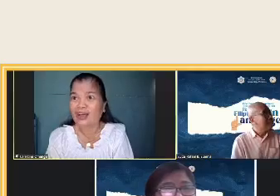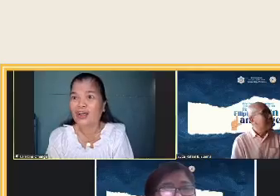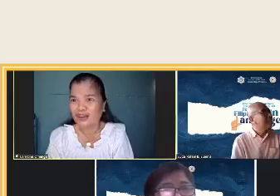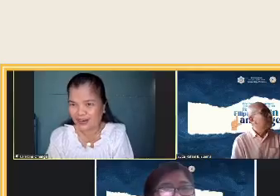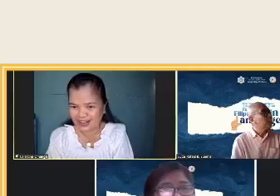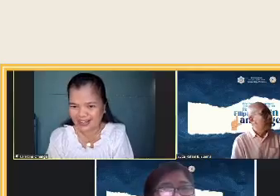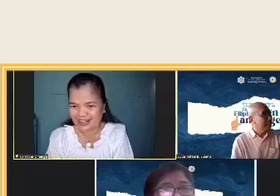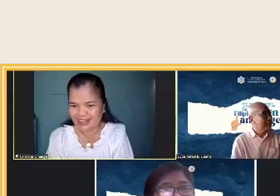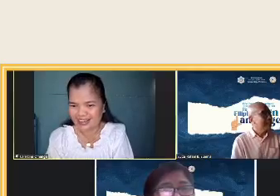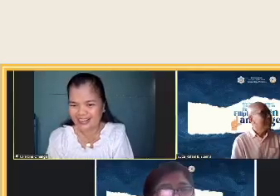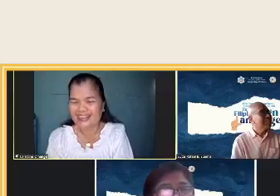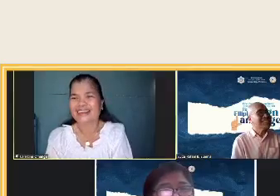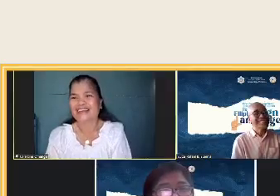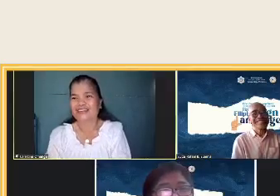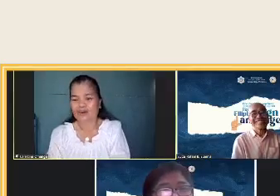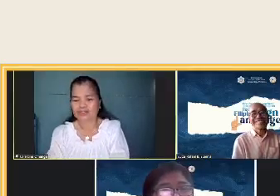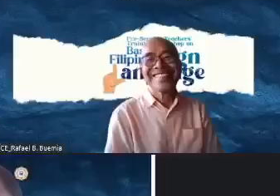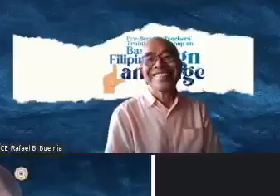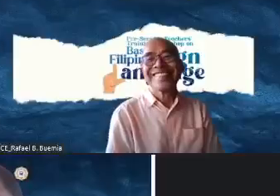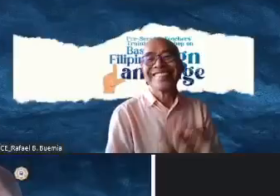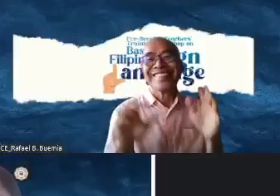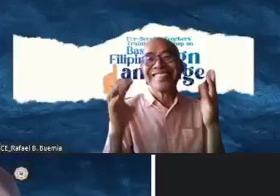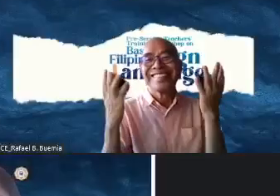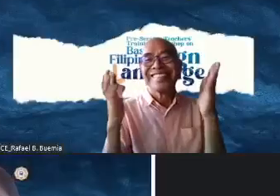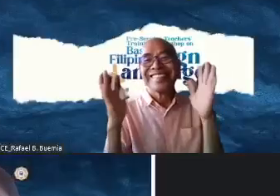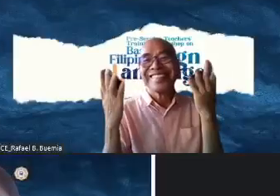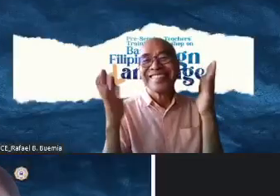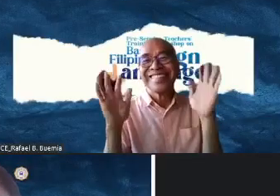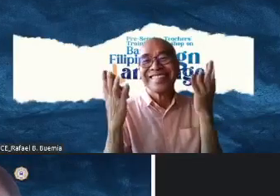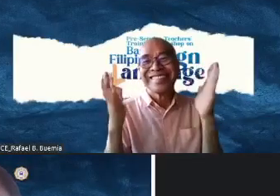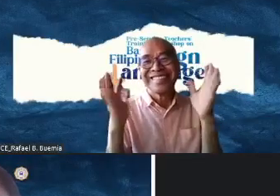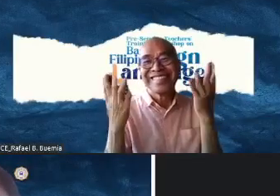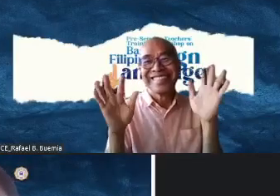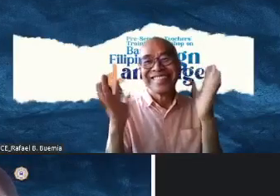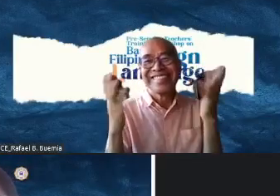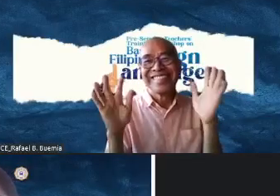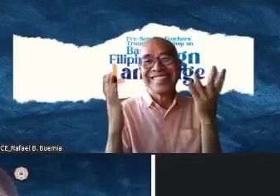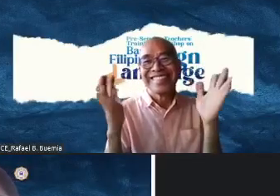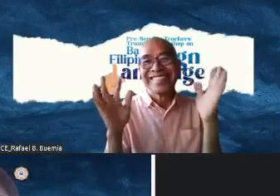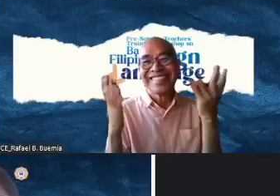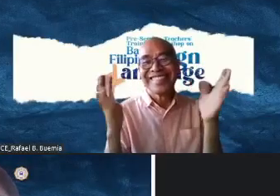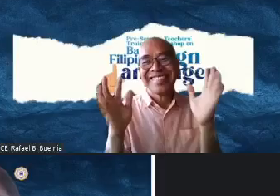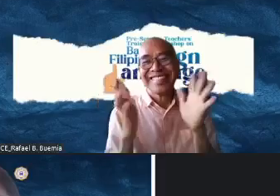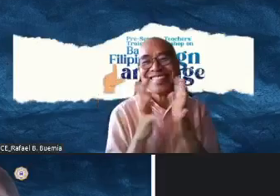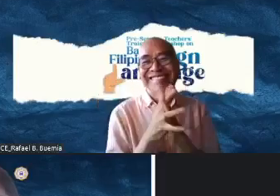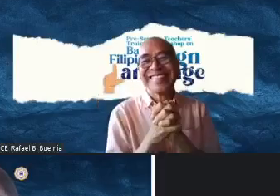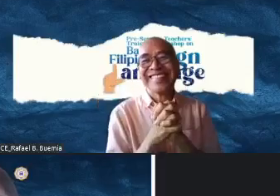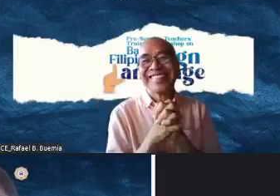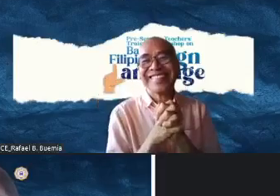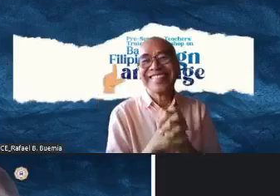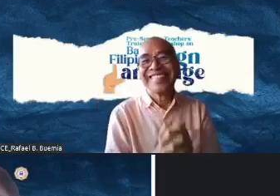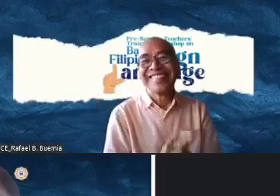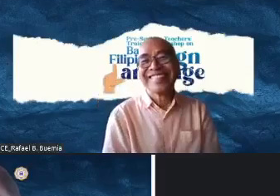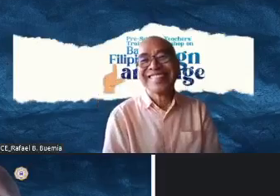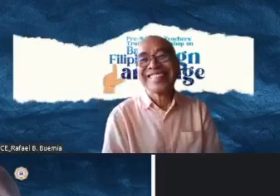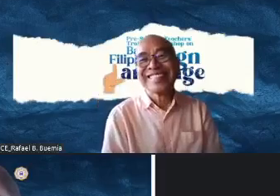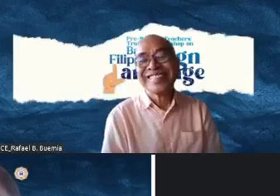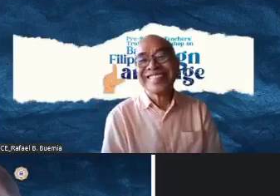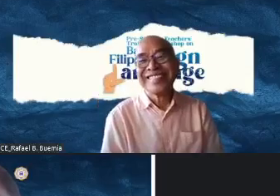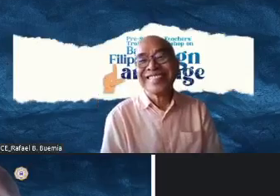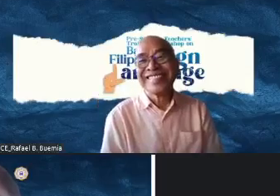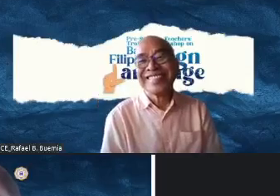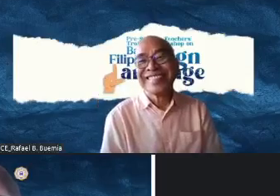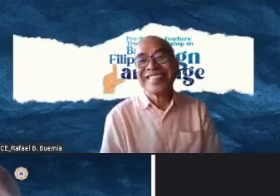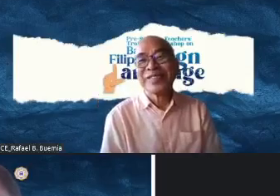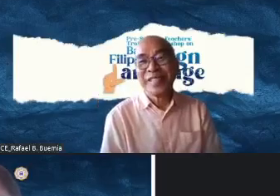child learns. Dr. Ivan Lovaas. And ito na yung ginagawa niyong pag-aral at paggamit